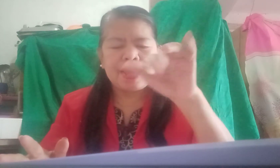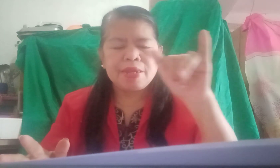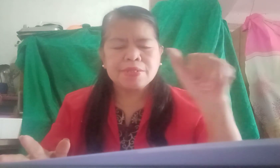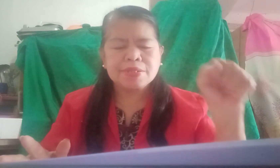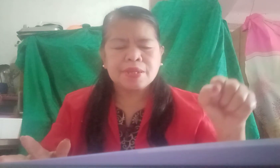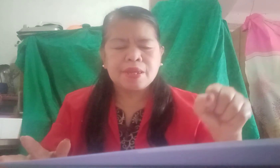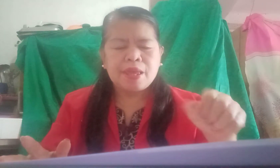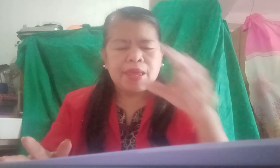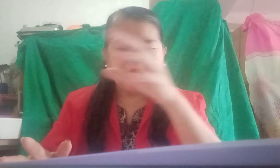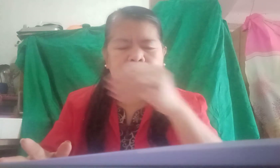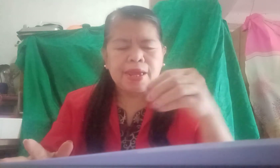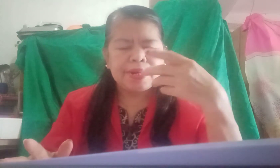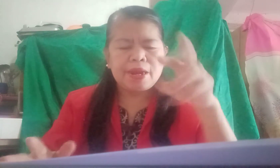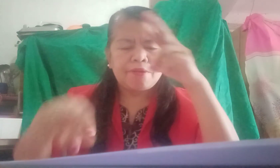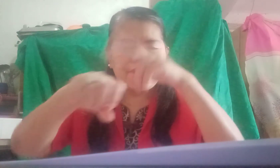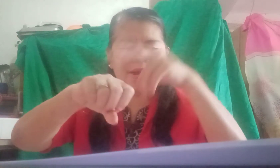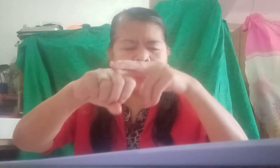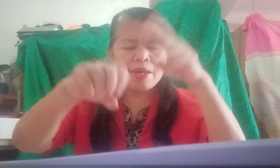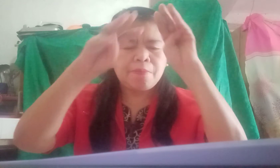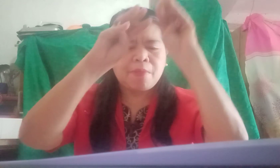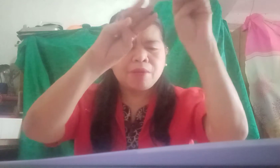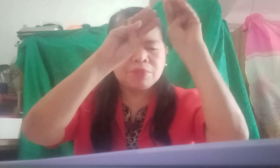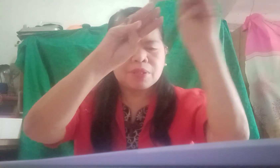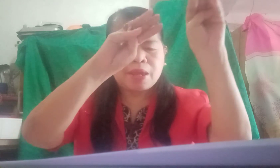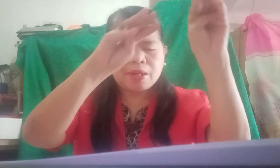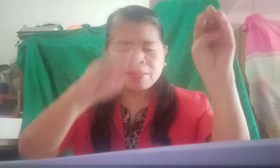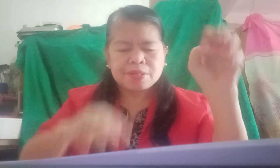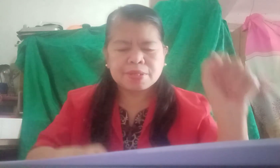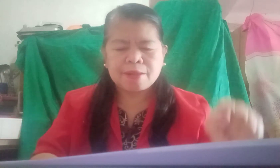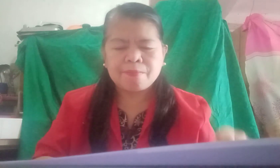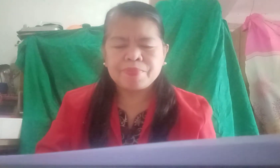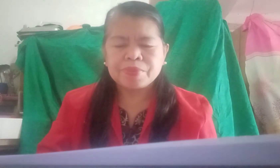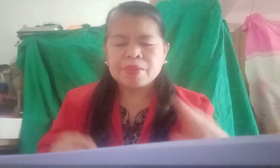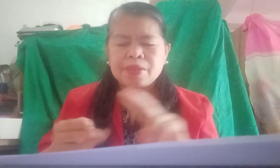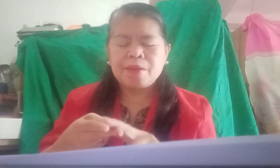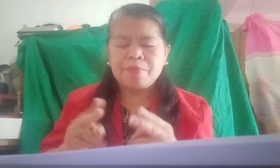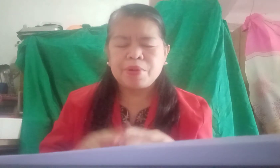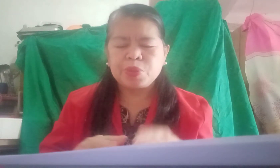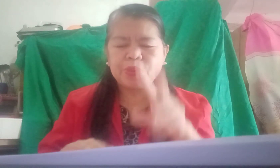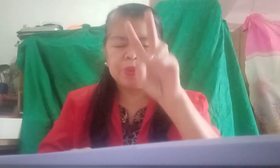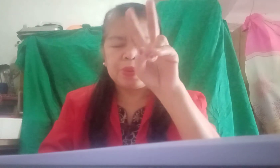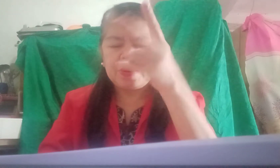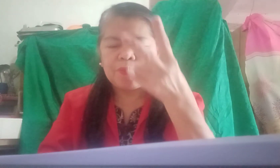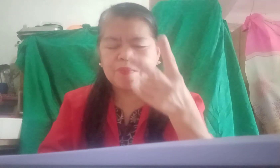Himalayas and the Rocky Mountains. Number 2,